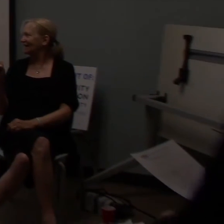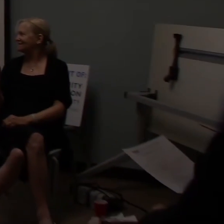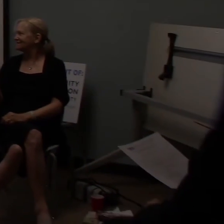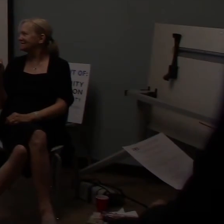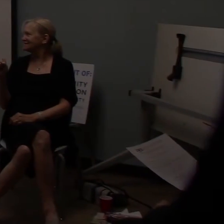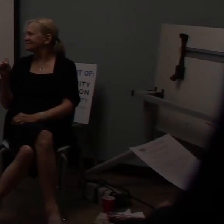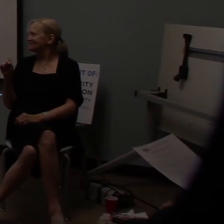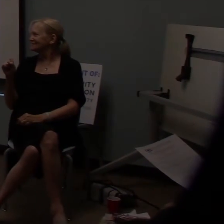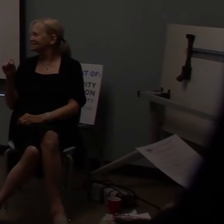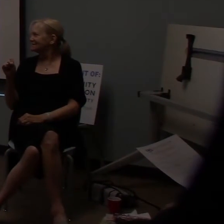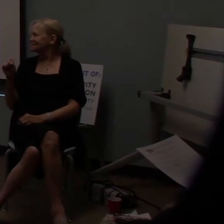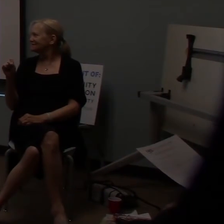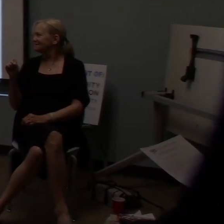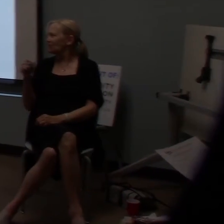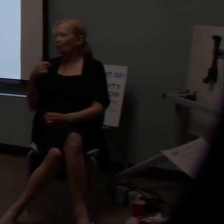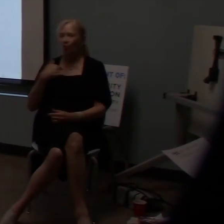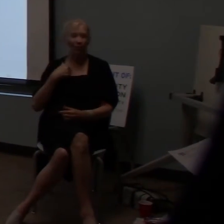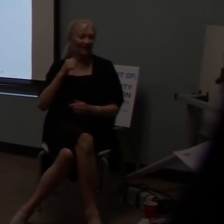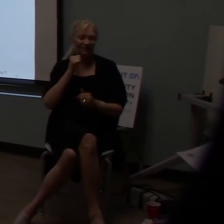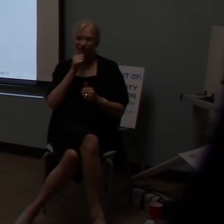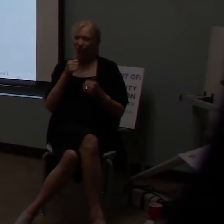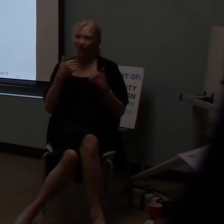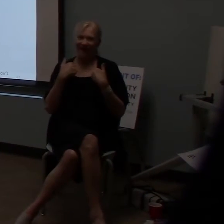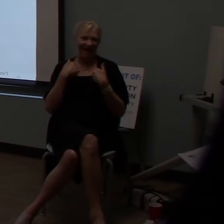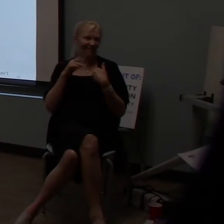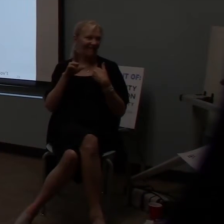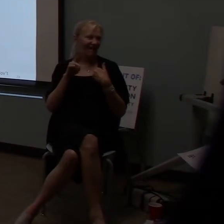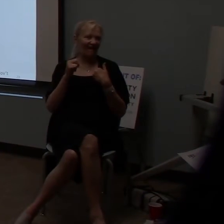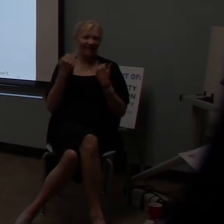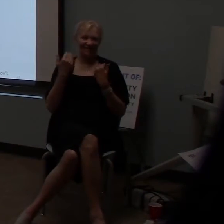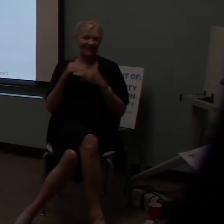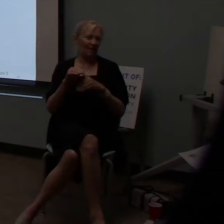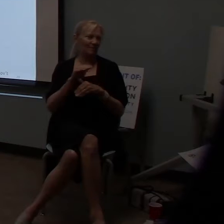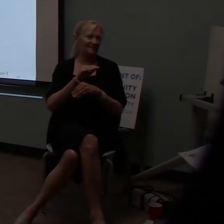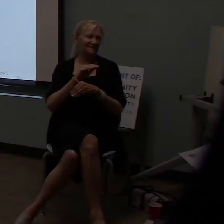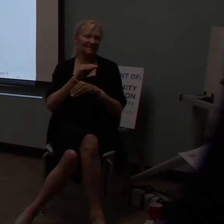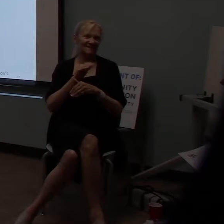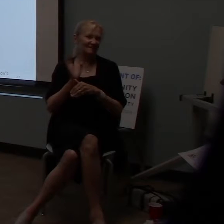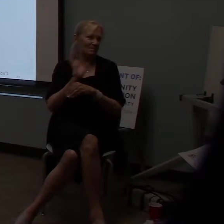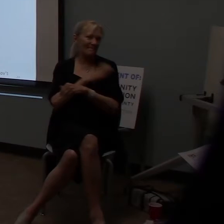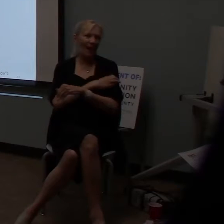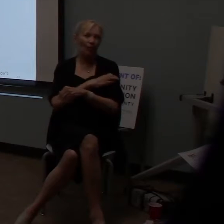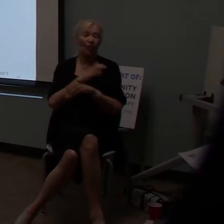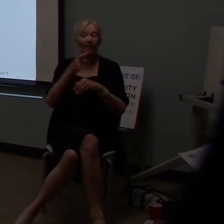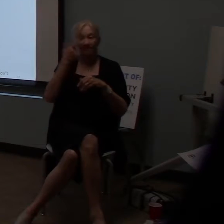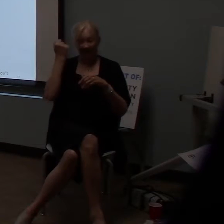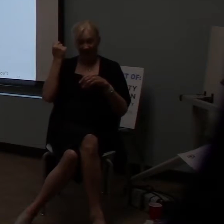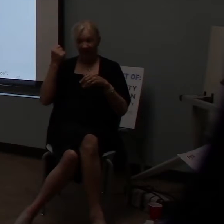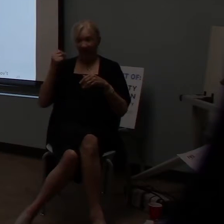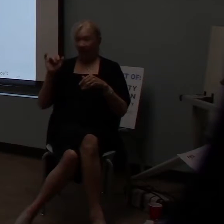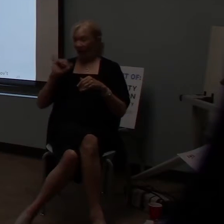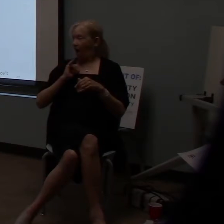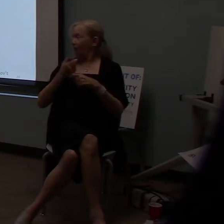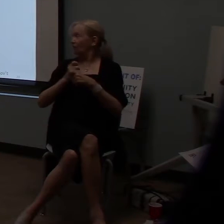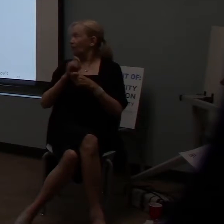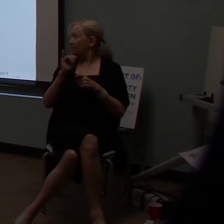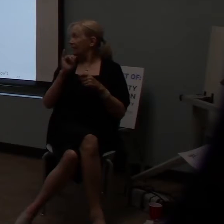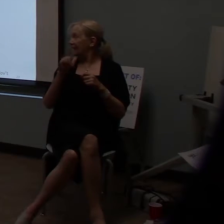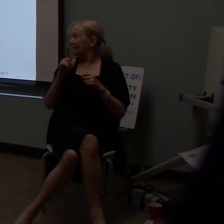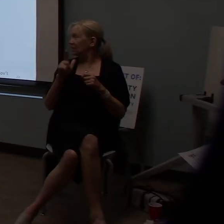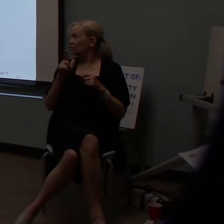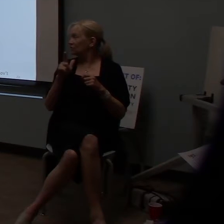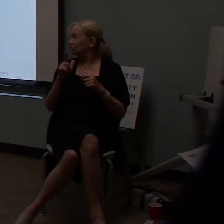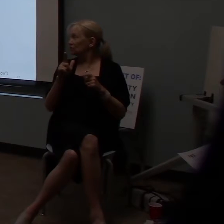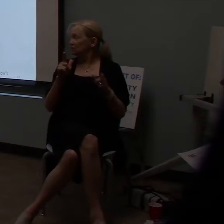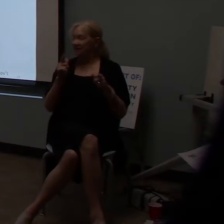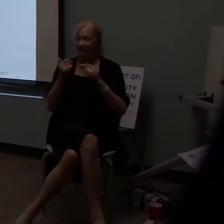So, I mean, we don't have unlimited power, even if we were home rule, because in Colorado, I'm from Illinois. In Illinois,